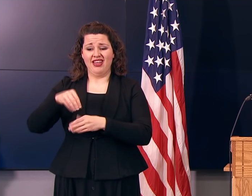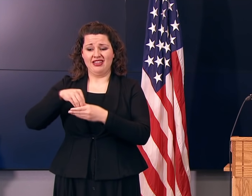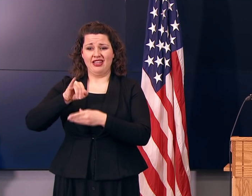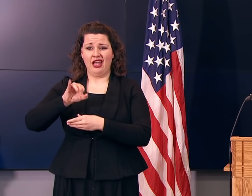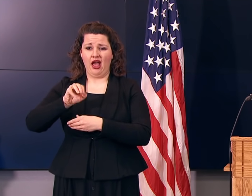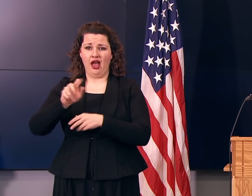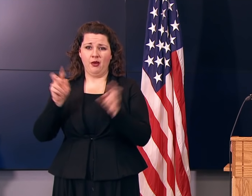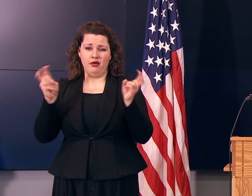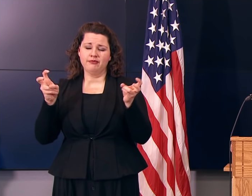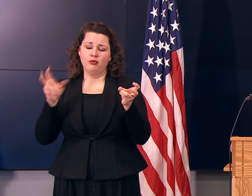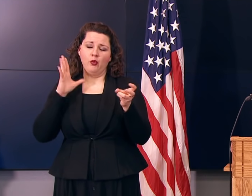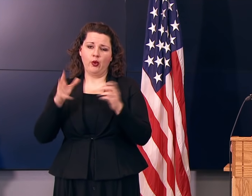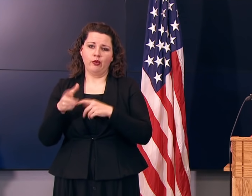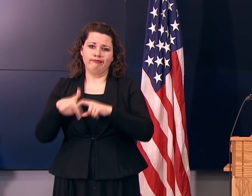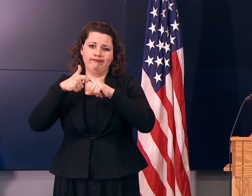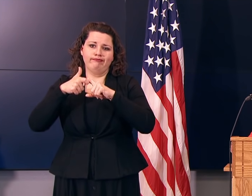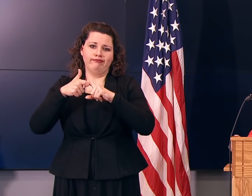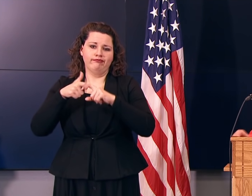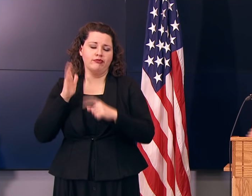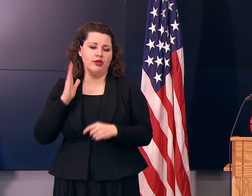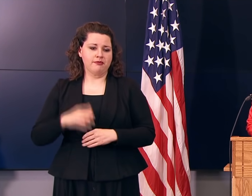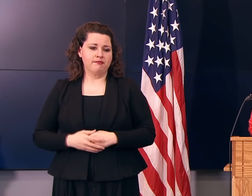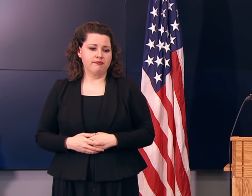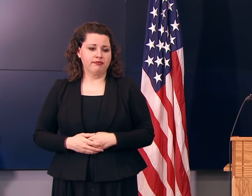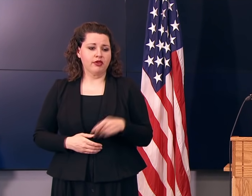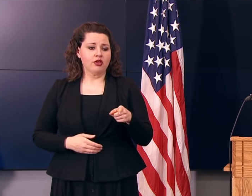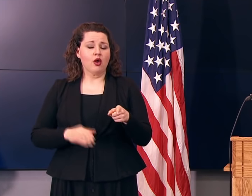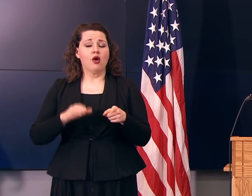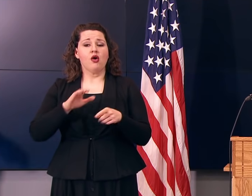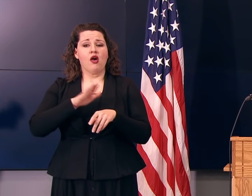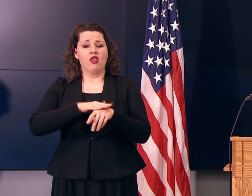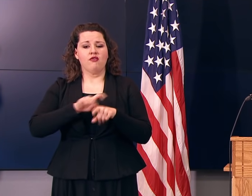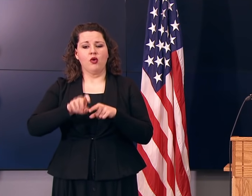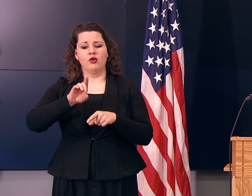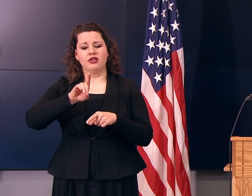put on hold. We're going to go to David, Channel 13.